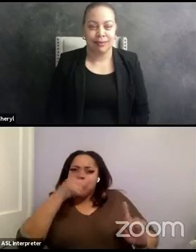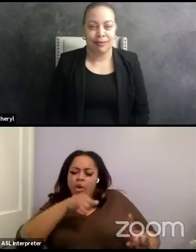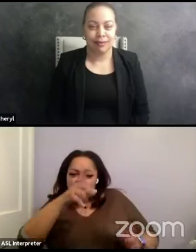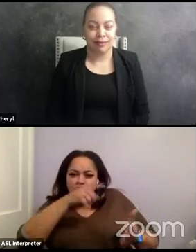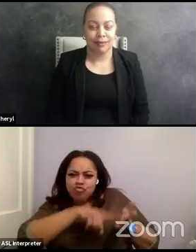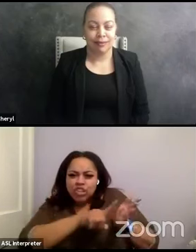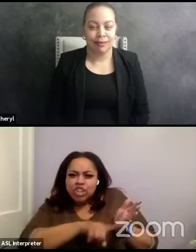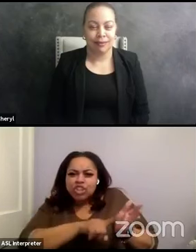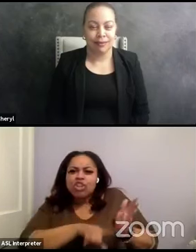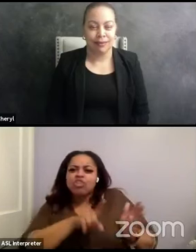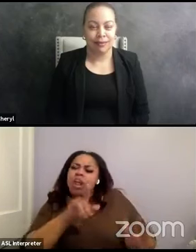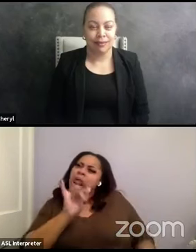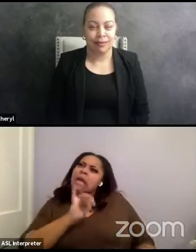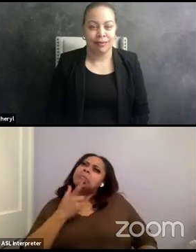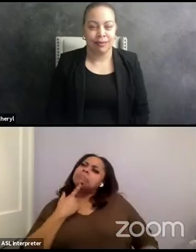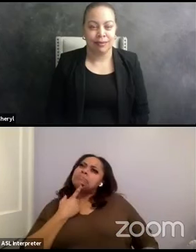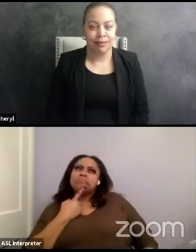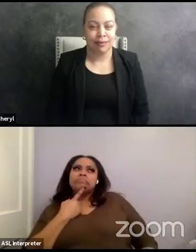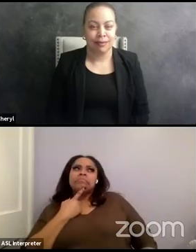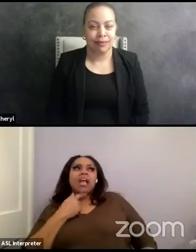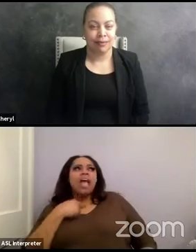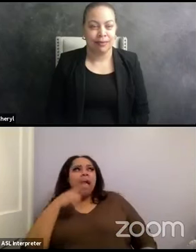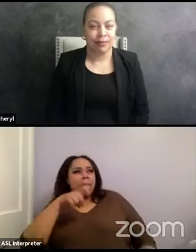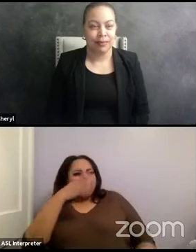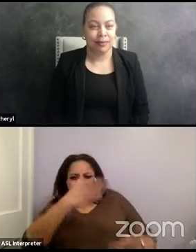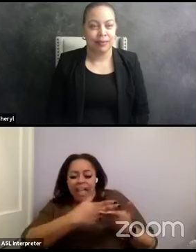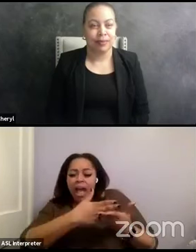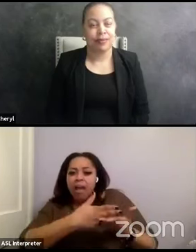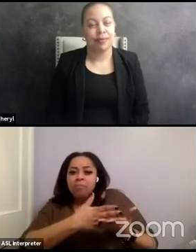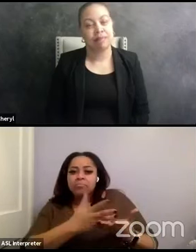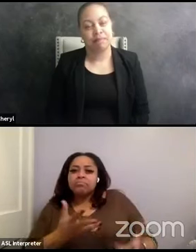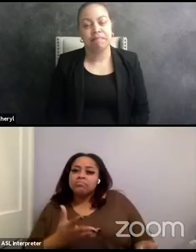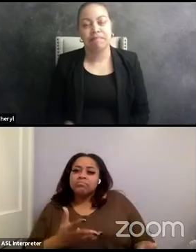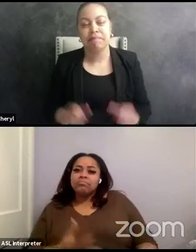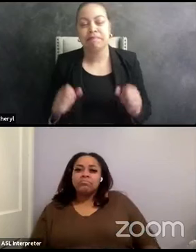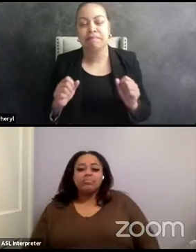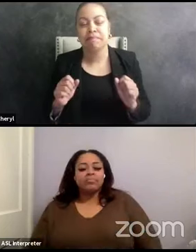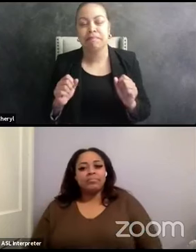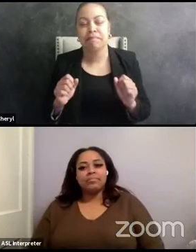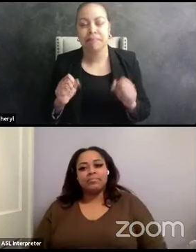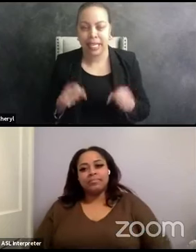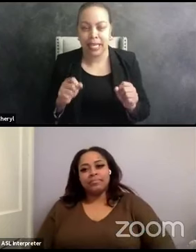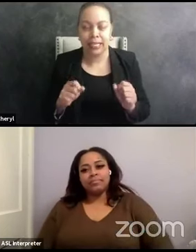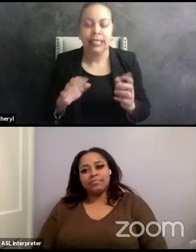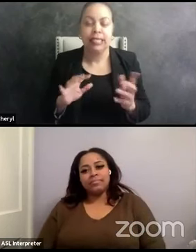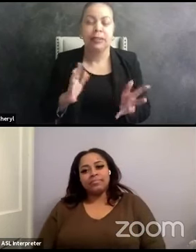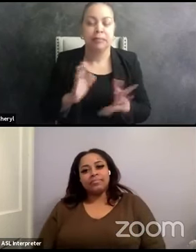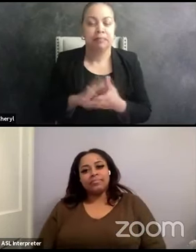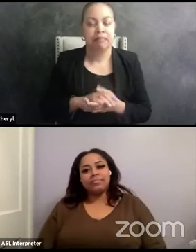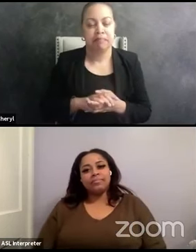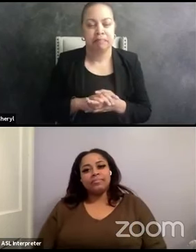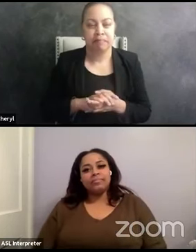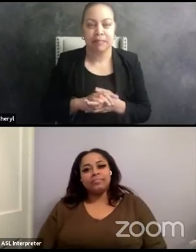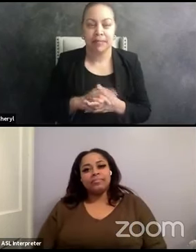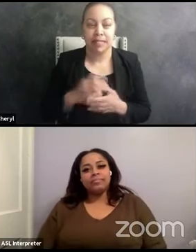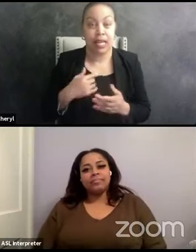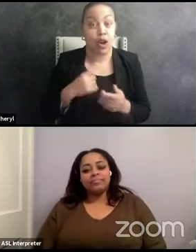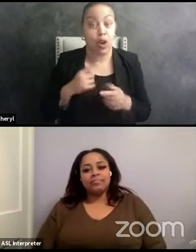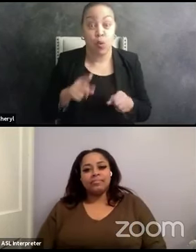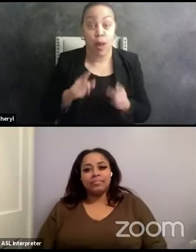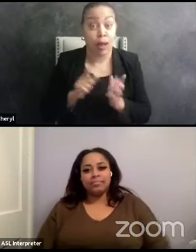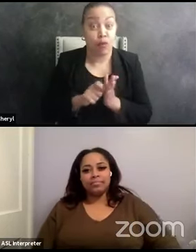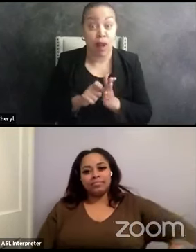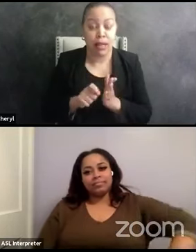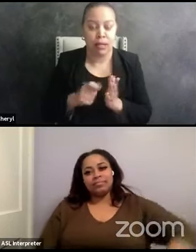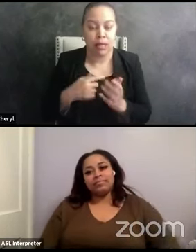research that you were like, I gotta stop this? Yeah, I mean, I'm so cranky when I'm writing. Like,